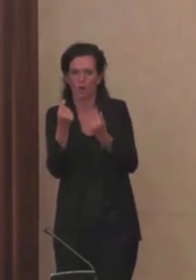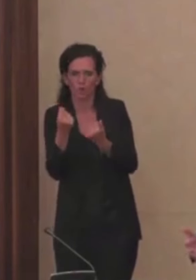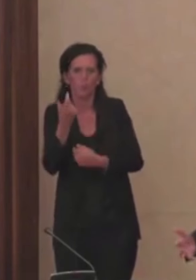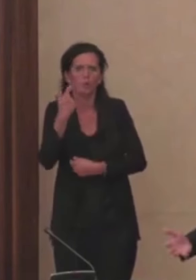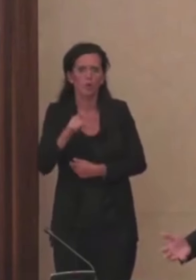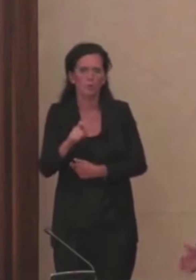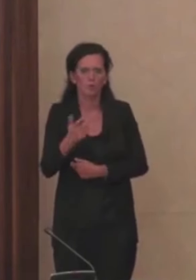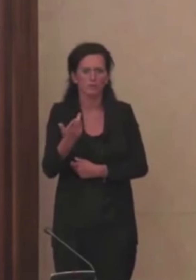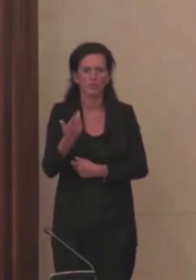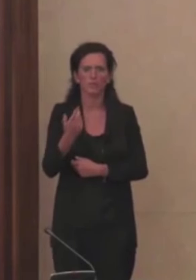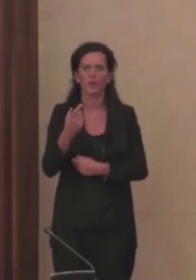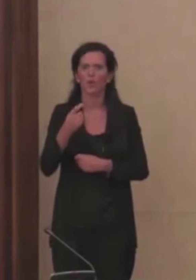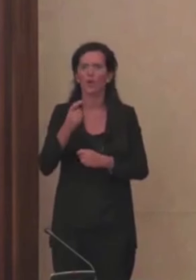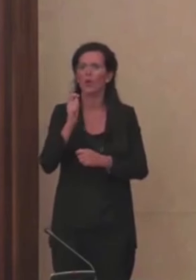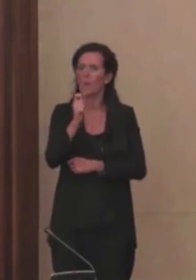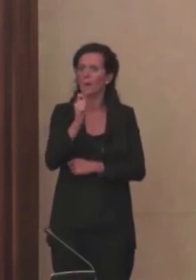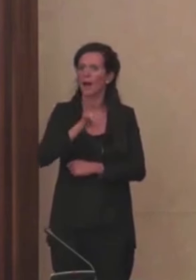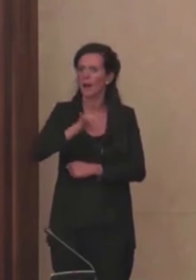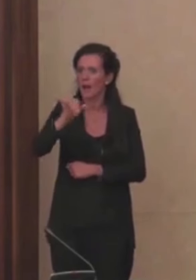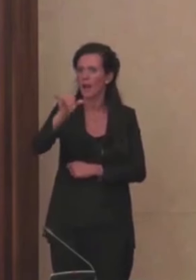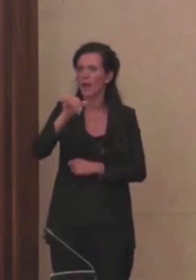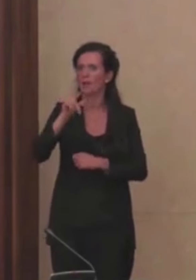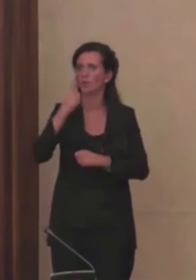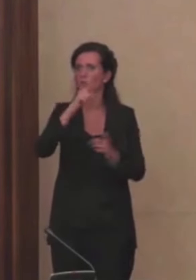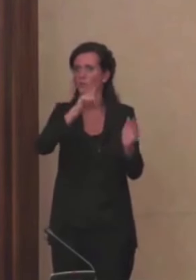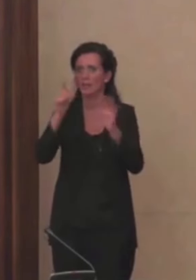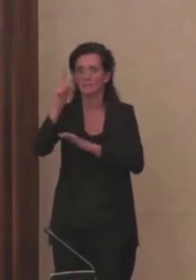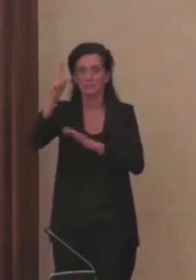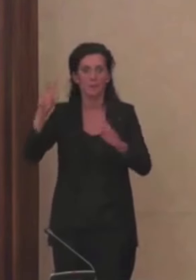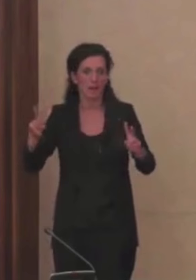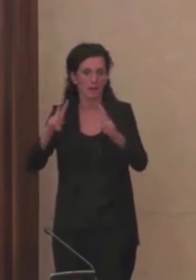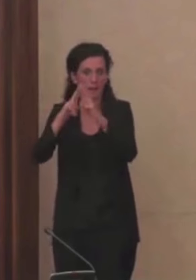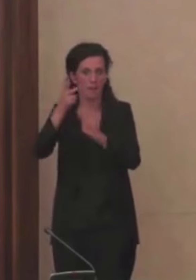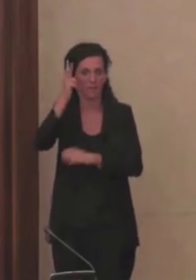most important advantages, economical advantages,